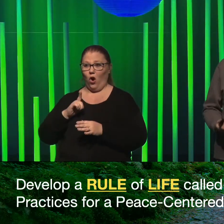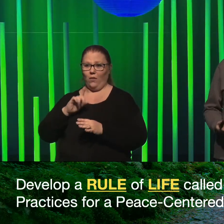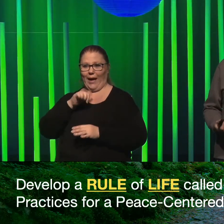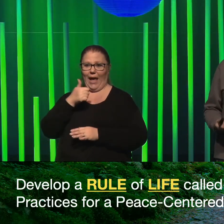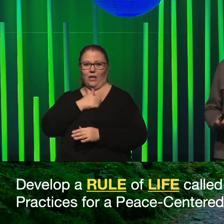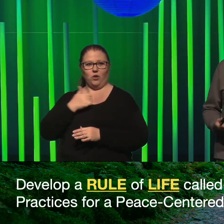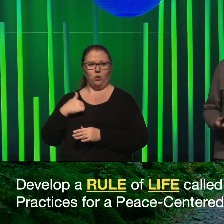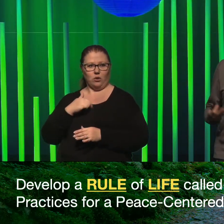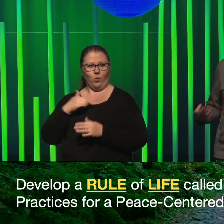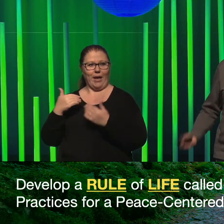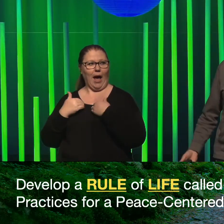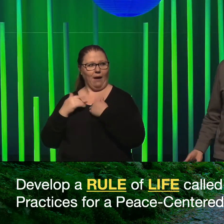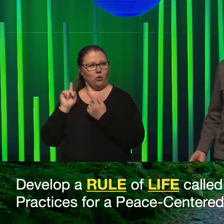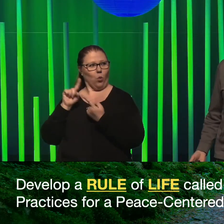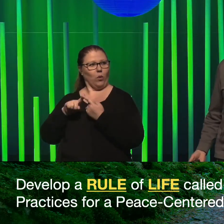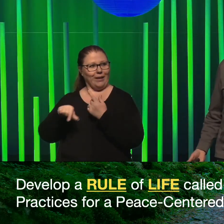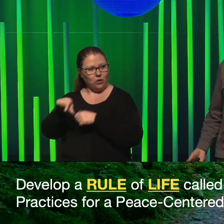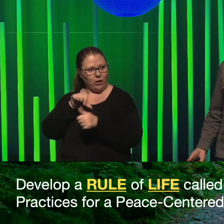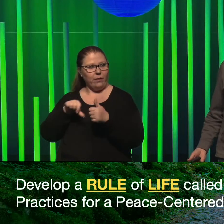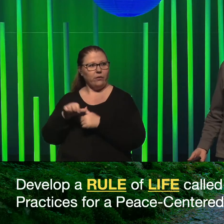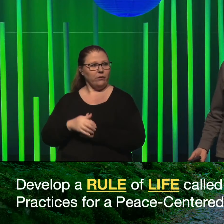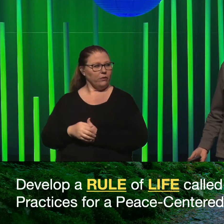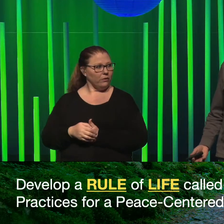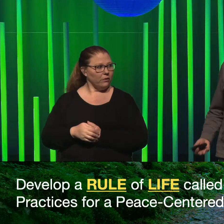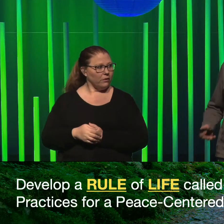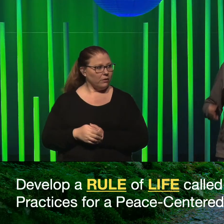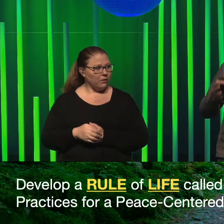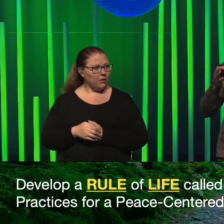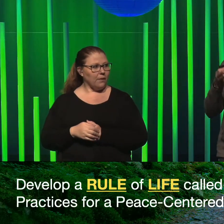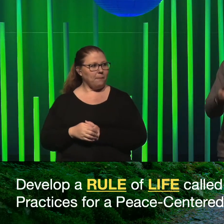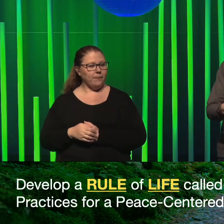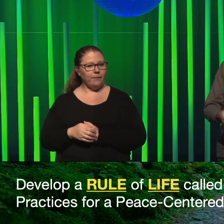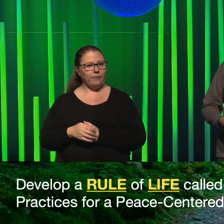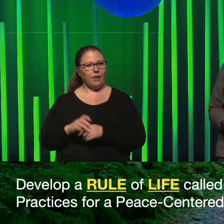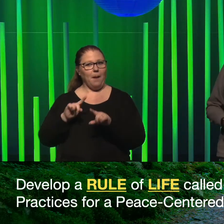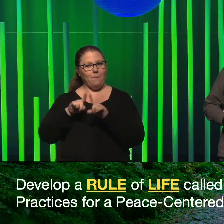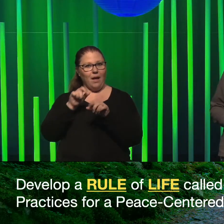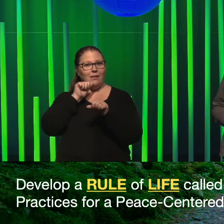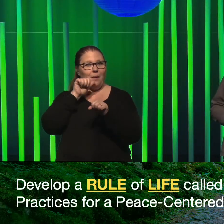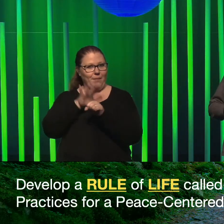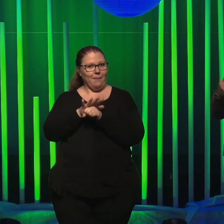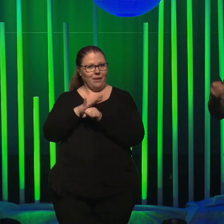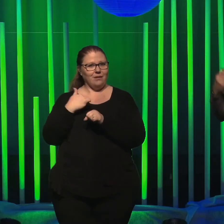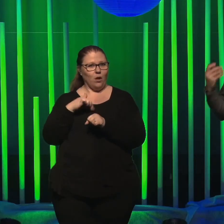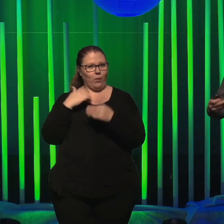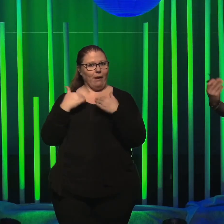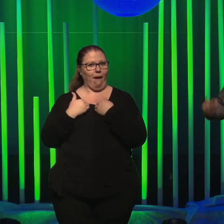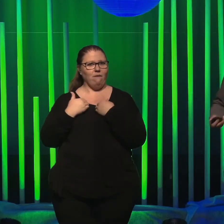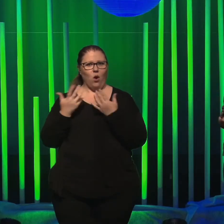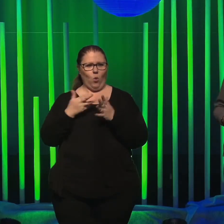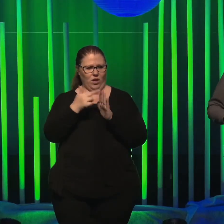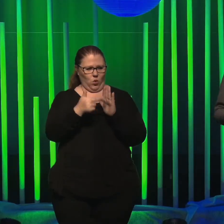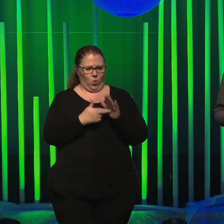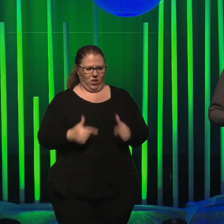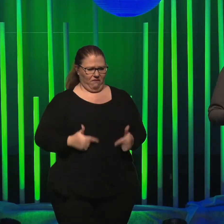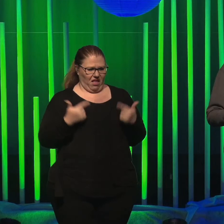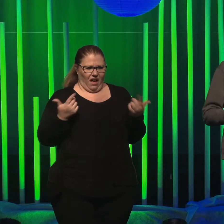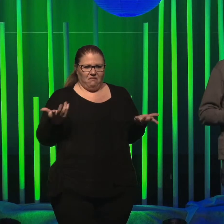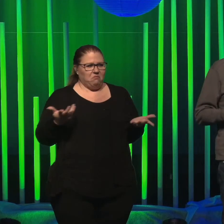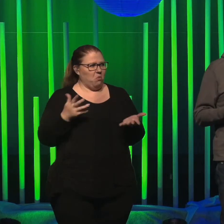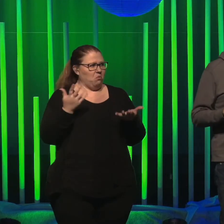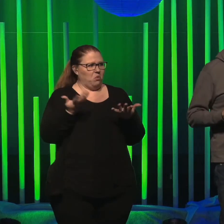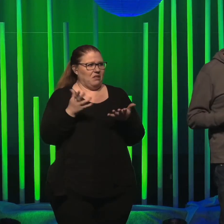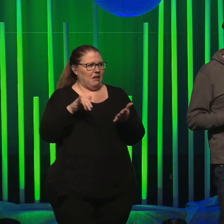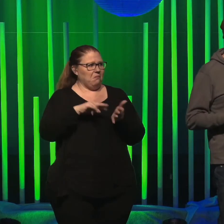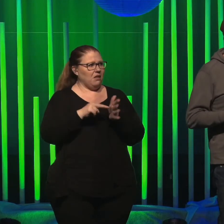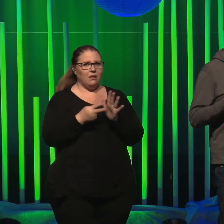hold towards one another, right? But they're commitments that we make. So what is a rule of life? Well, a rule of life kind